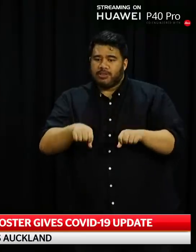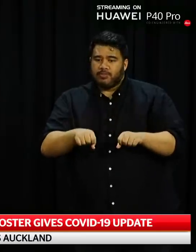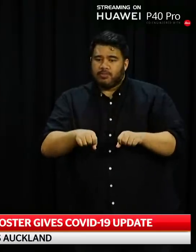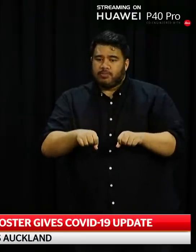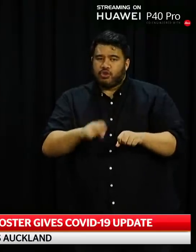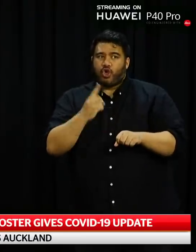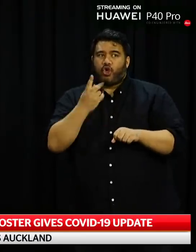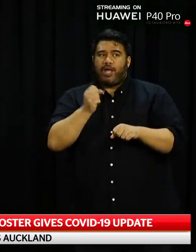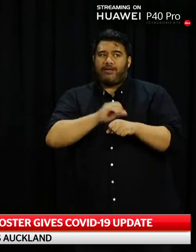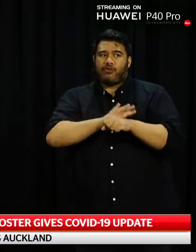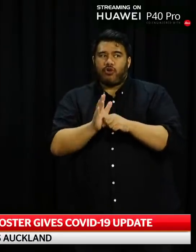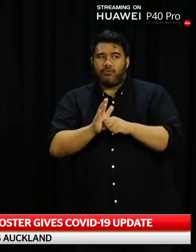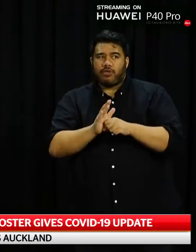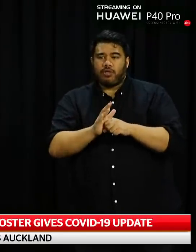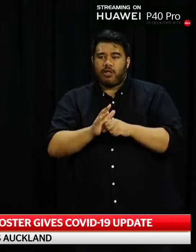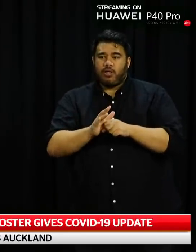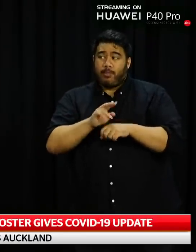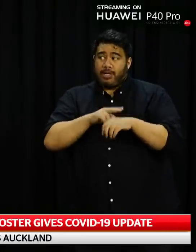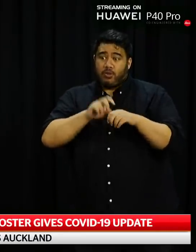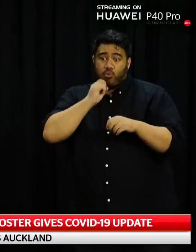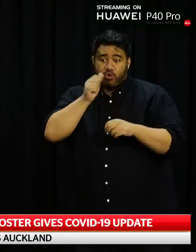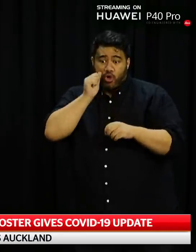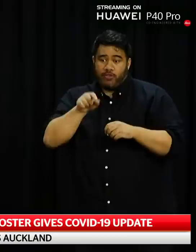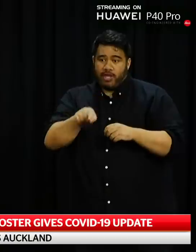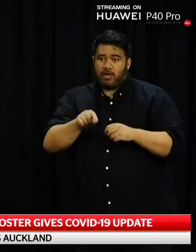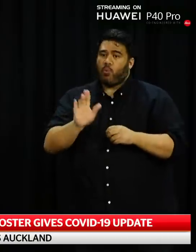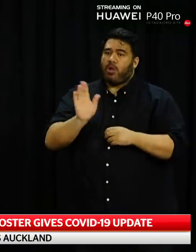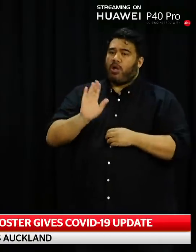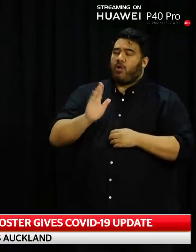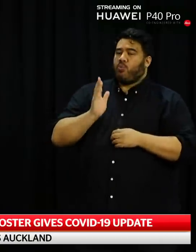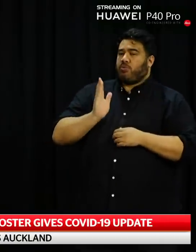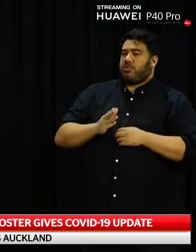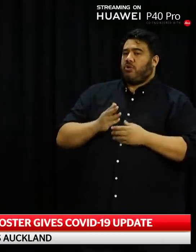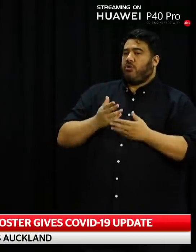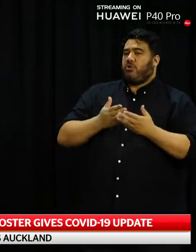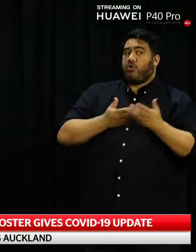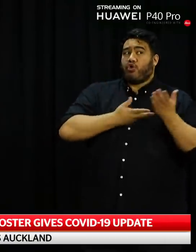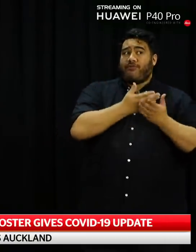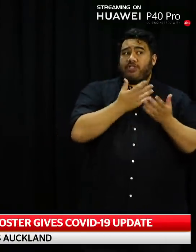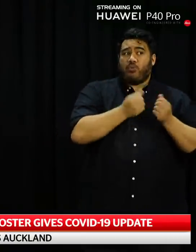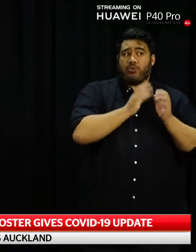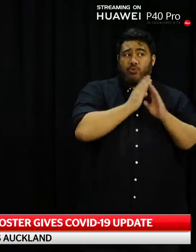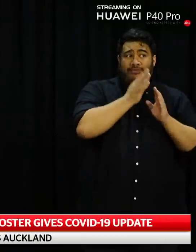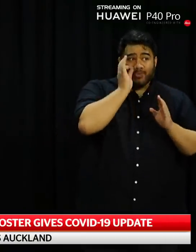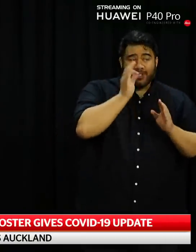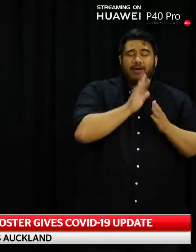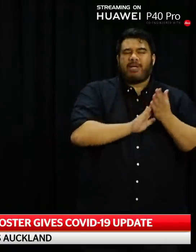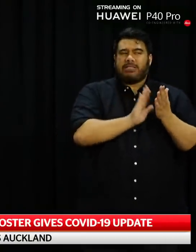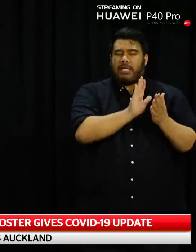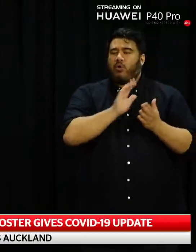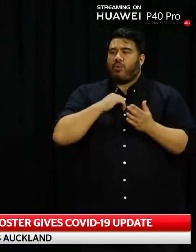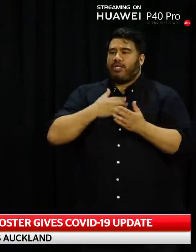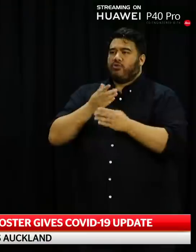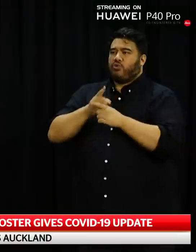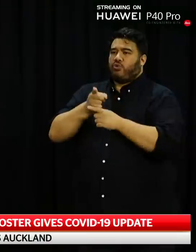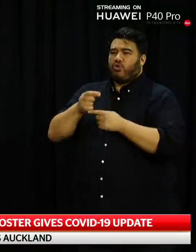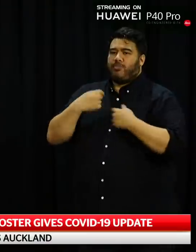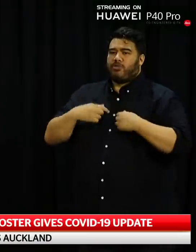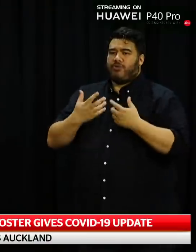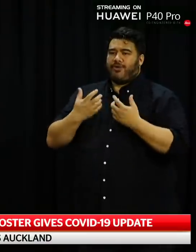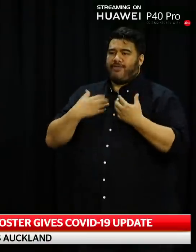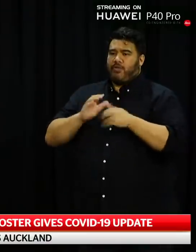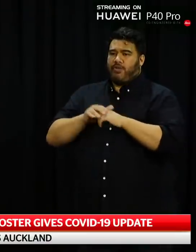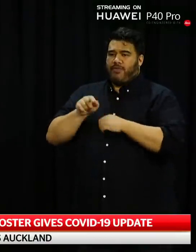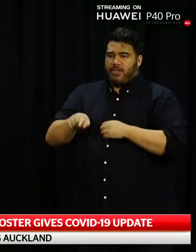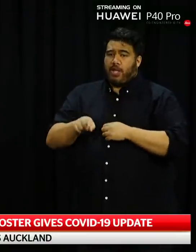That's a continuing conversation with the Ministry of Health in light of our conversations with the Privacy Commissioner, but there is still a place for limited sharing